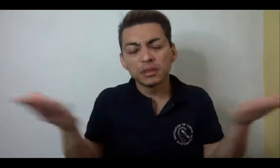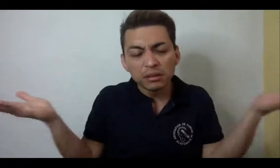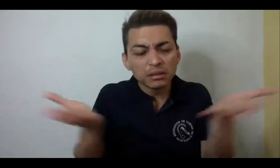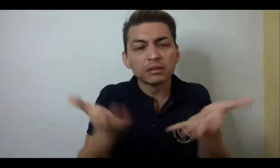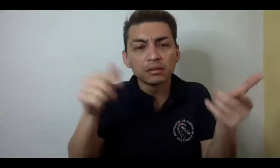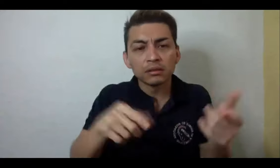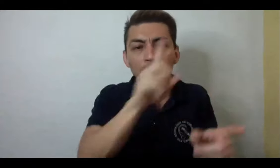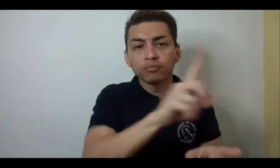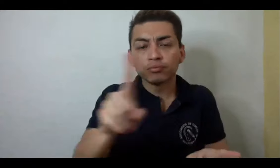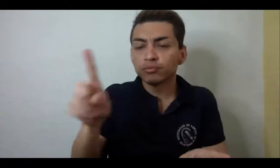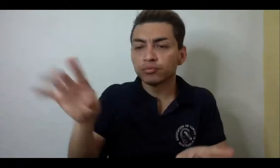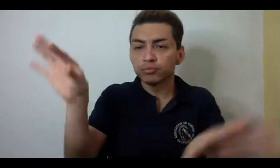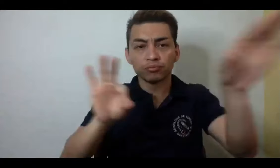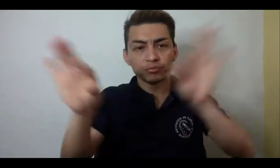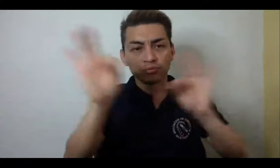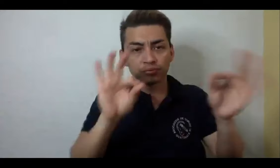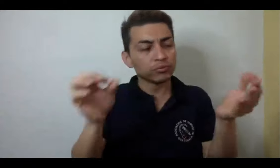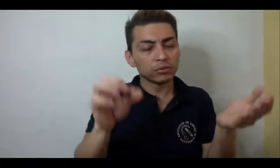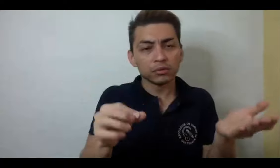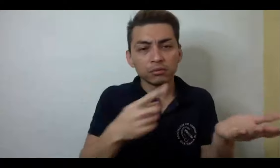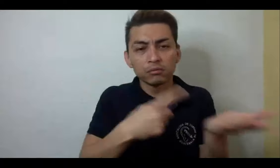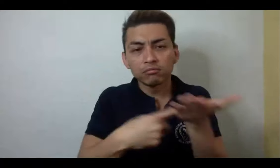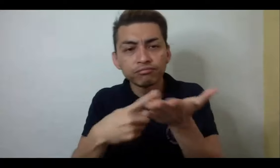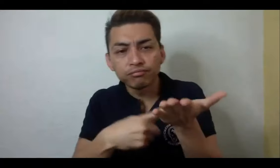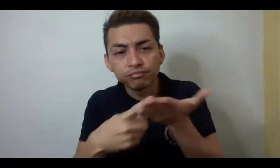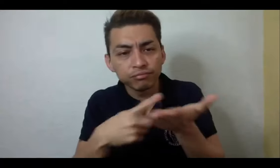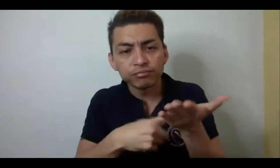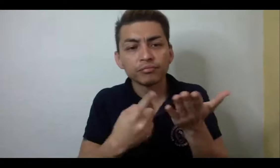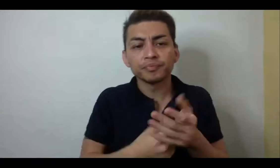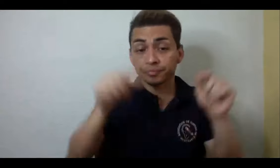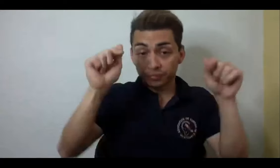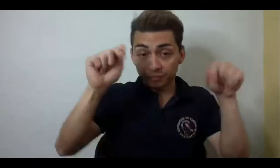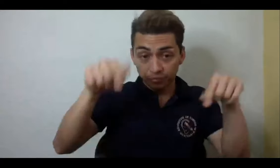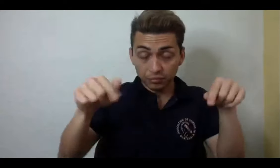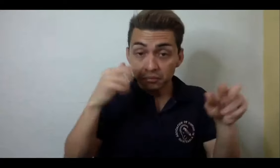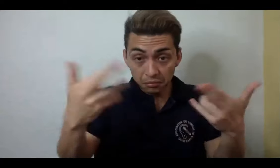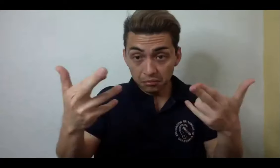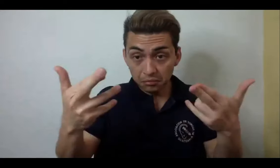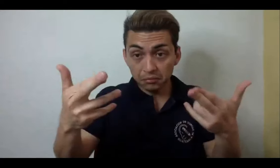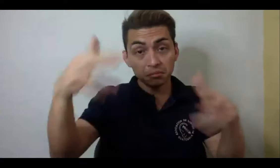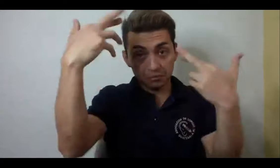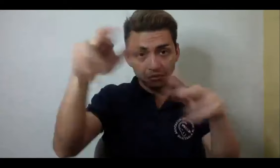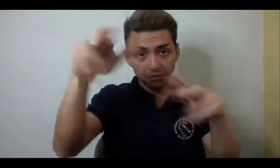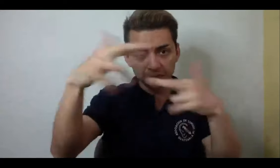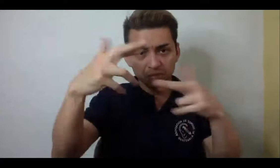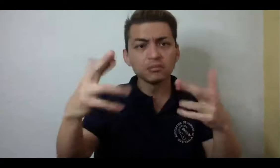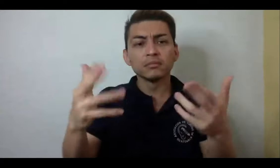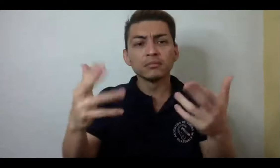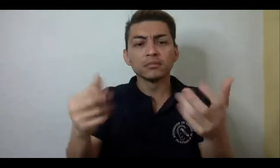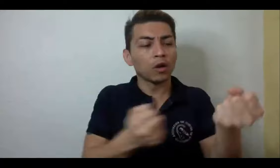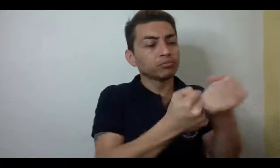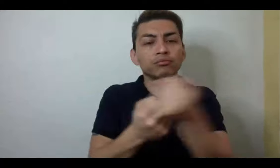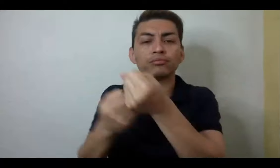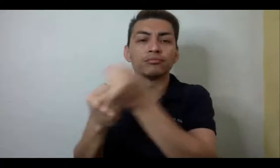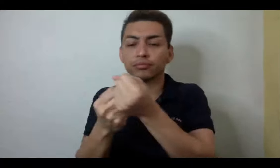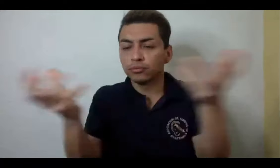panelists invited to the discussion. This regional report is a result of a collaborative work between the GEM